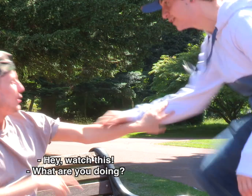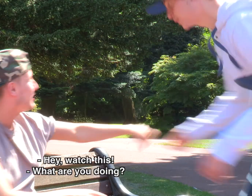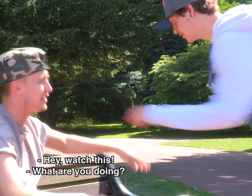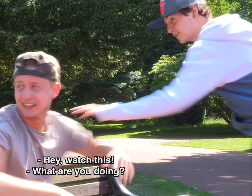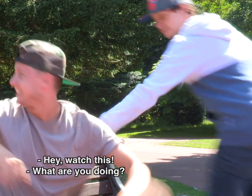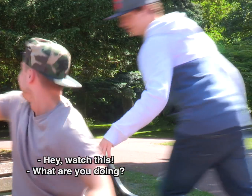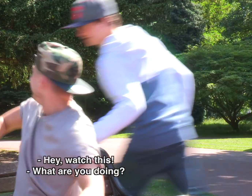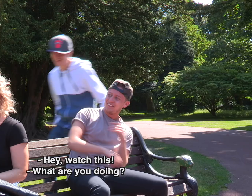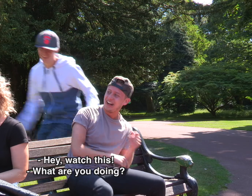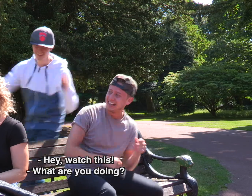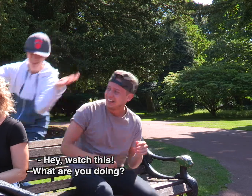What are you doing?